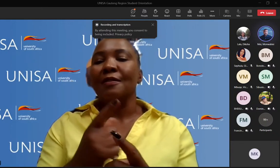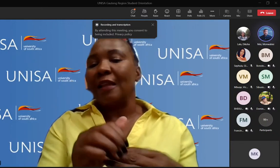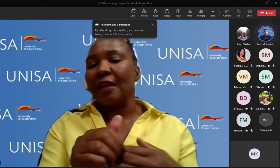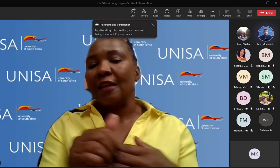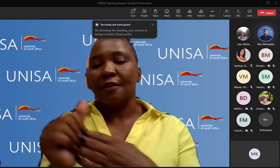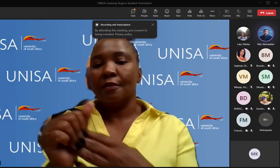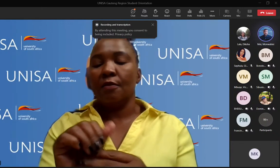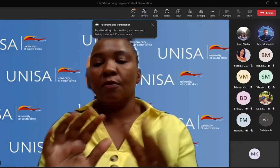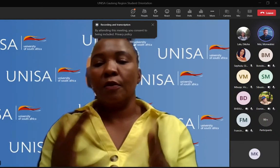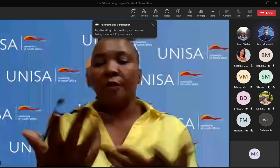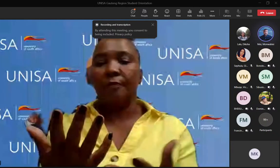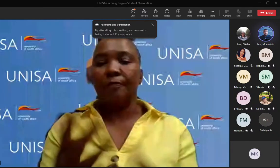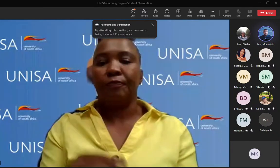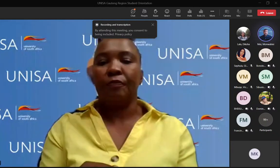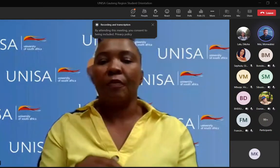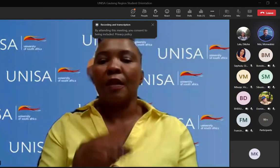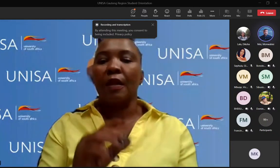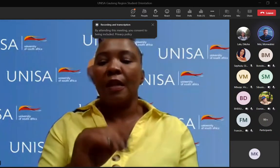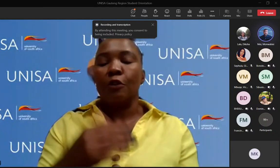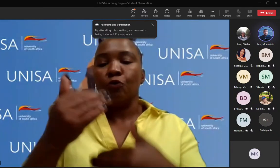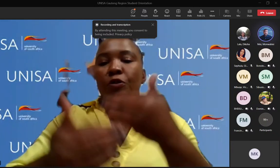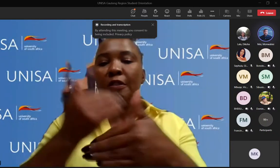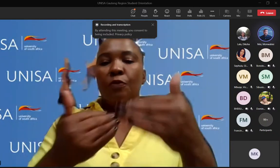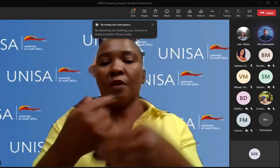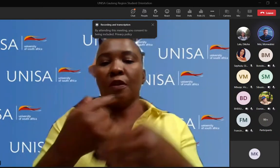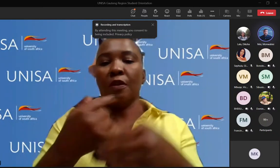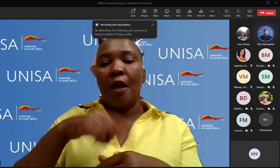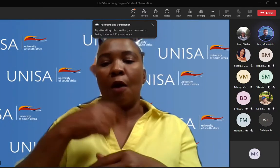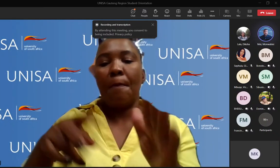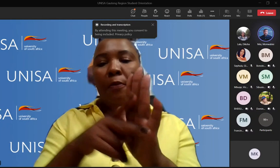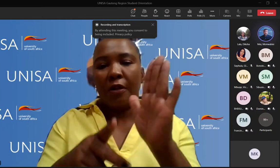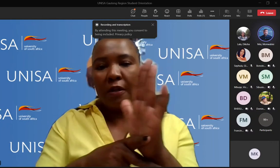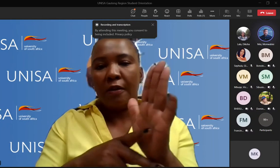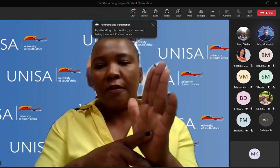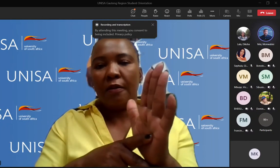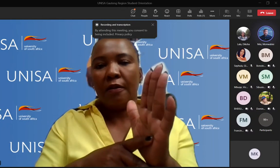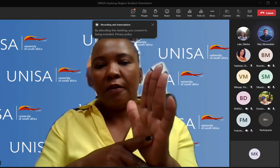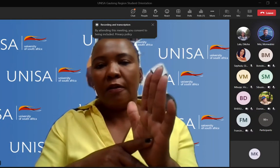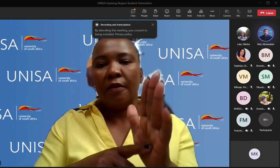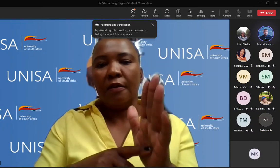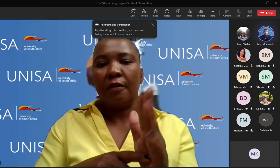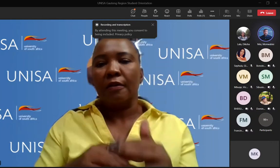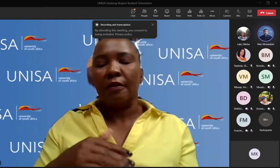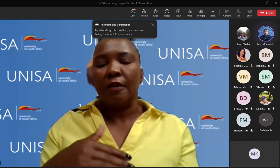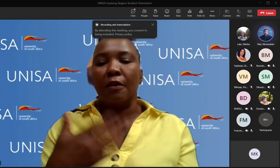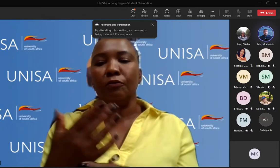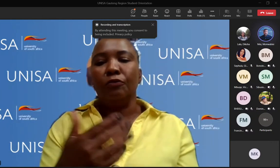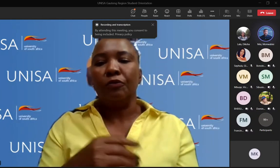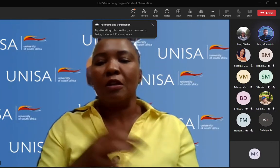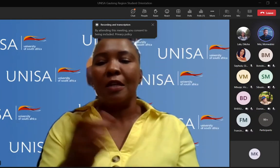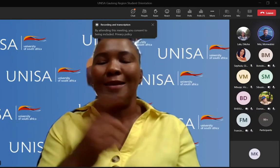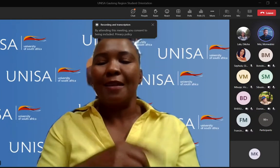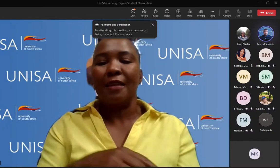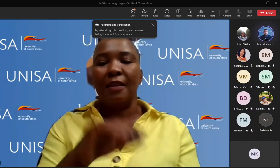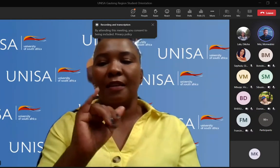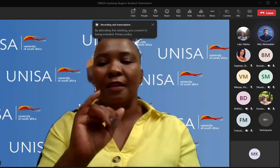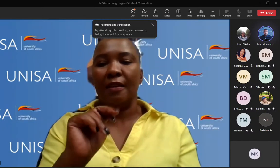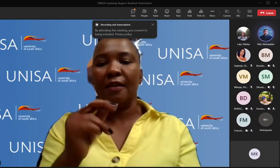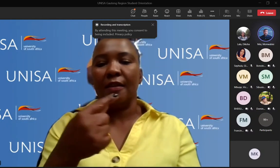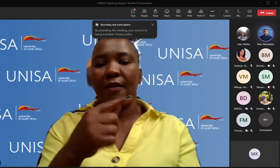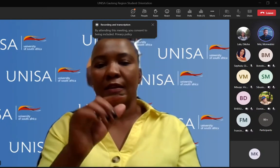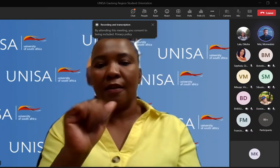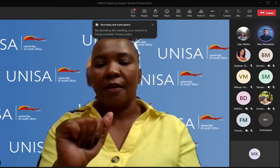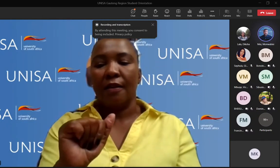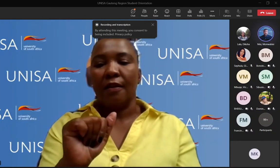okay let us continue with our program uh I would like to call Unis Inga KSL